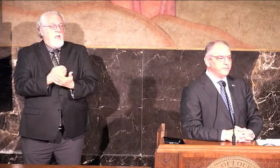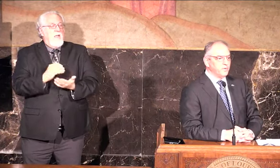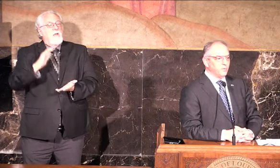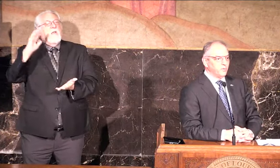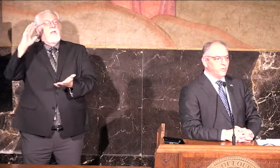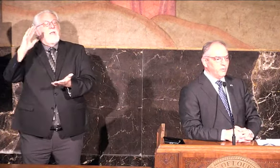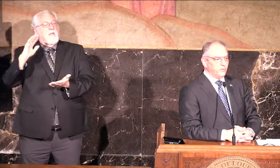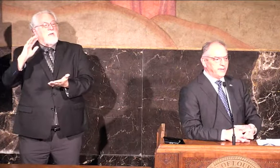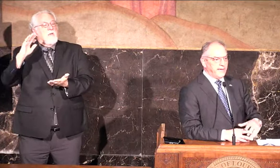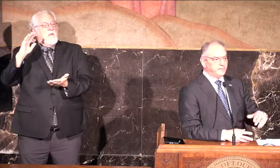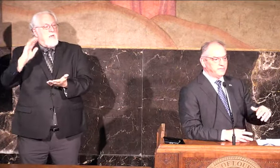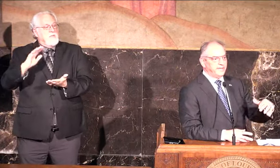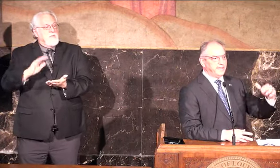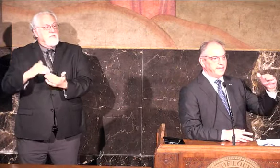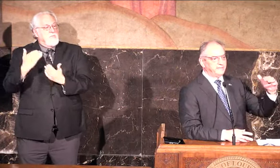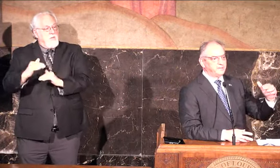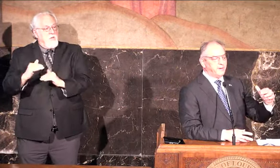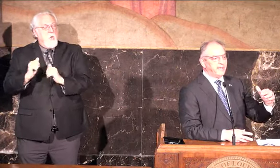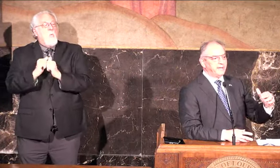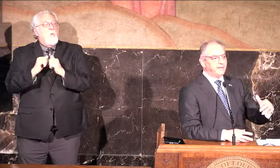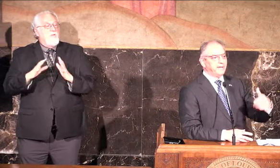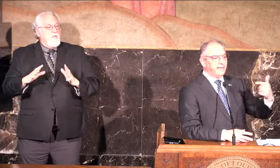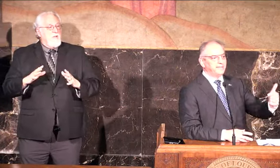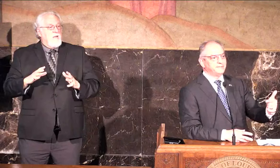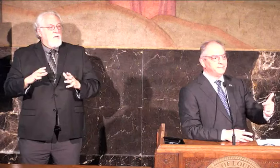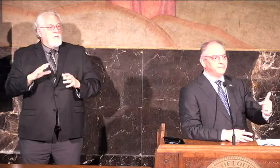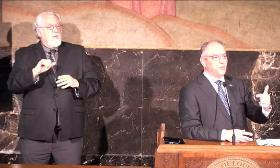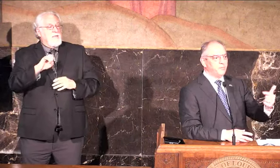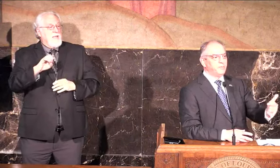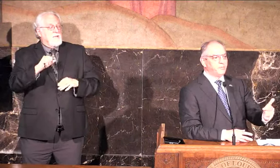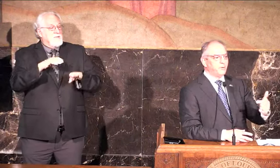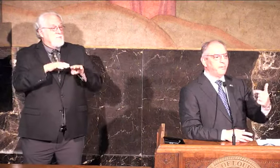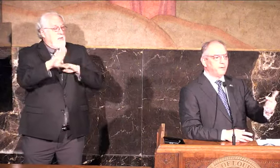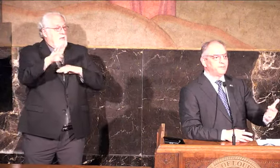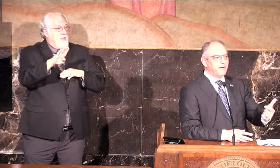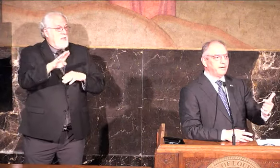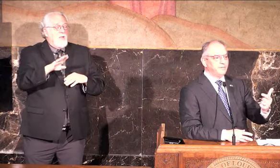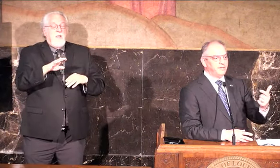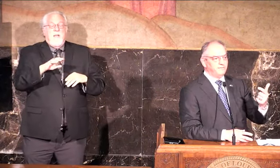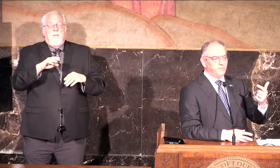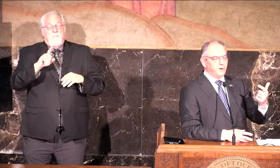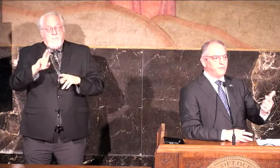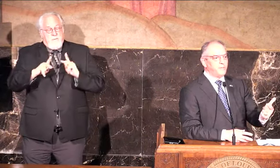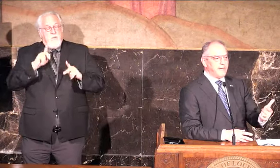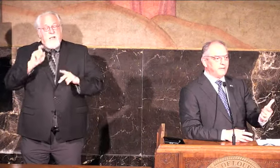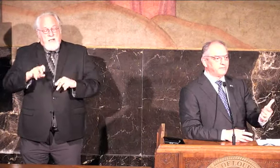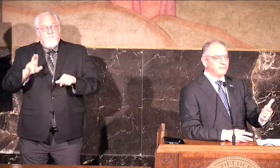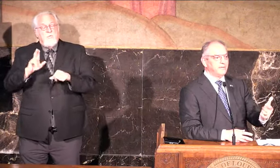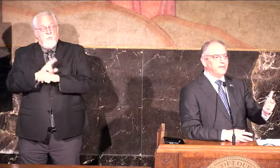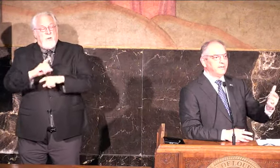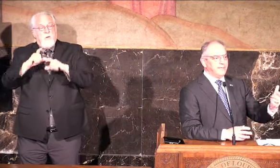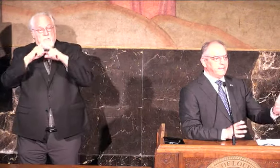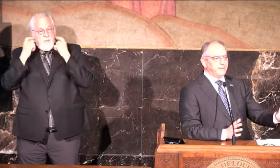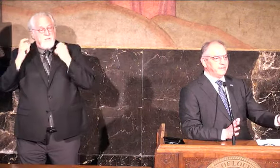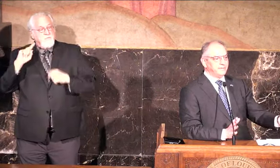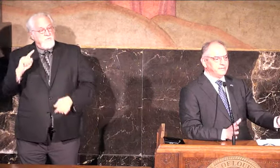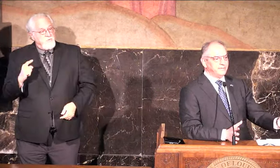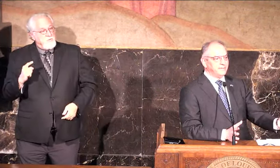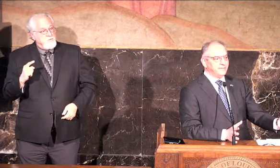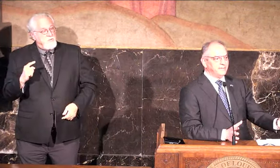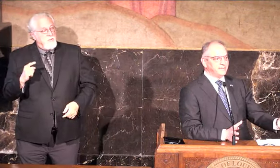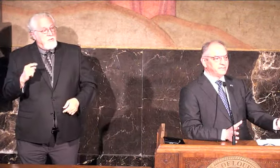restrictions without seeing cases spike unless more people do a better job of wearing their masks,